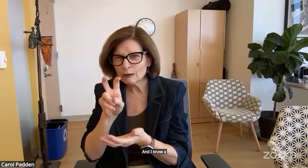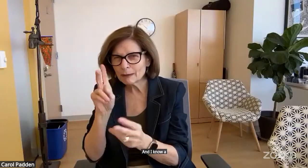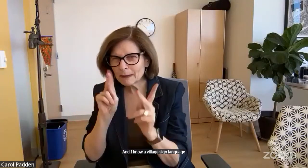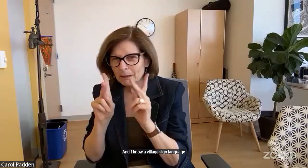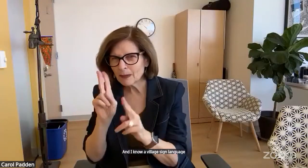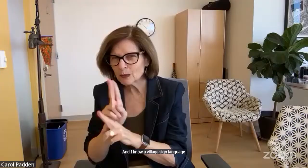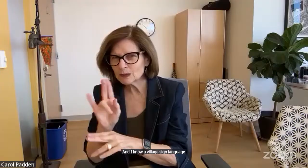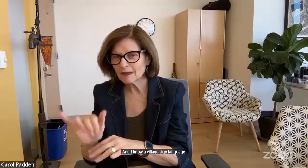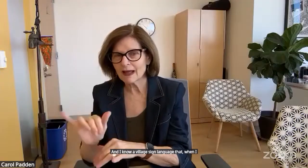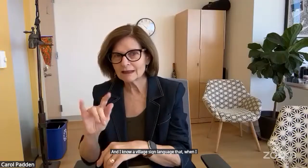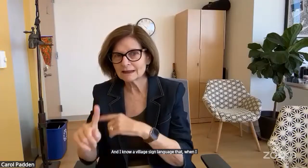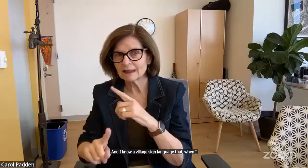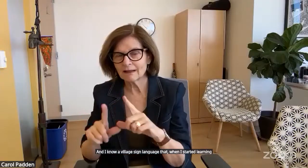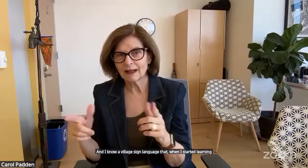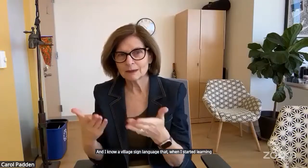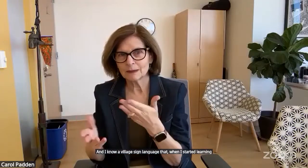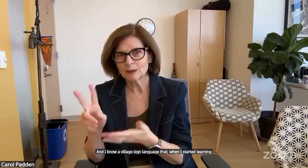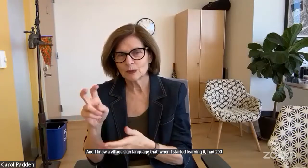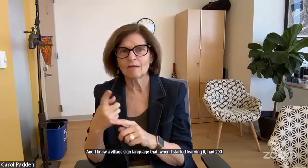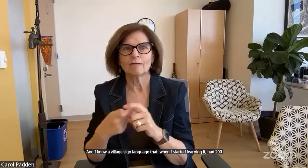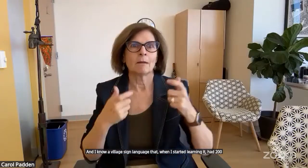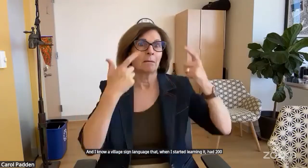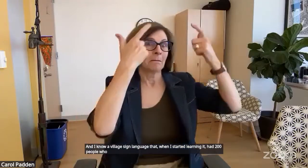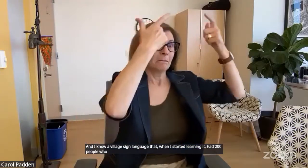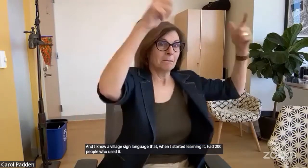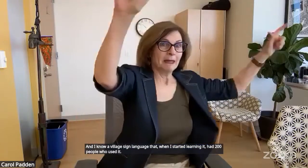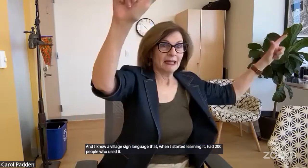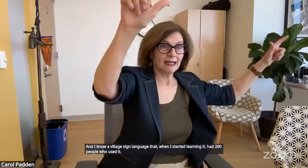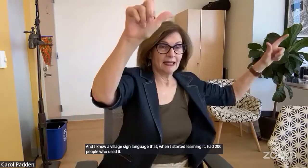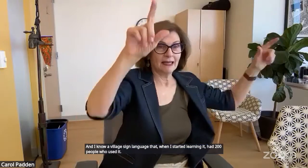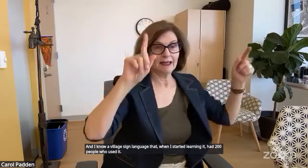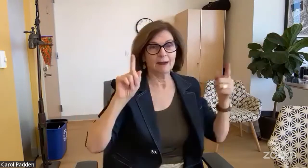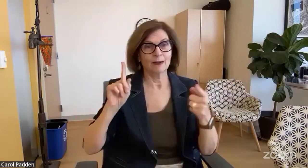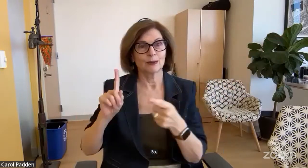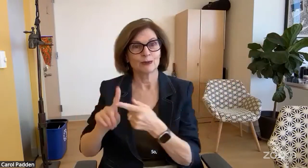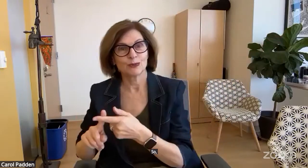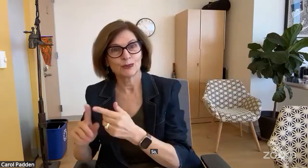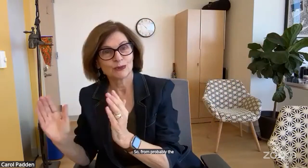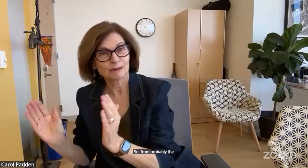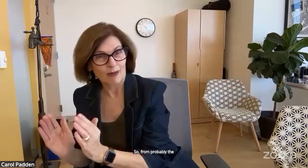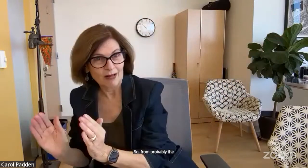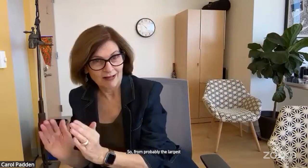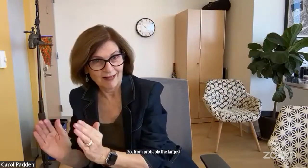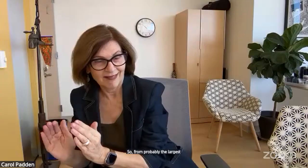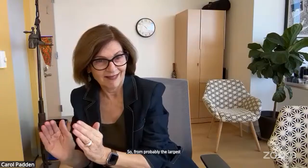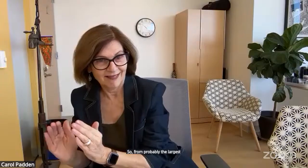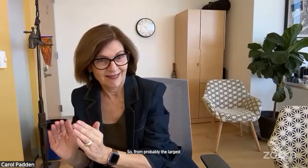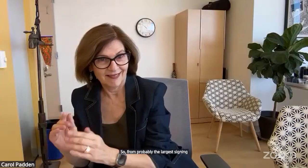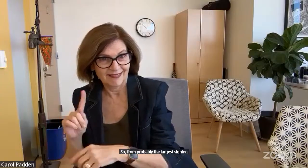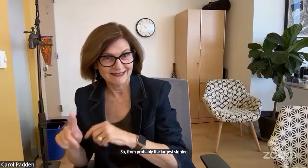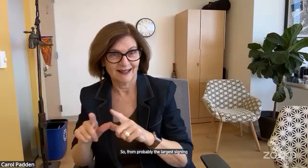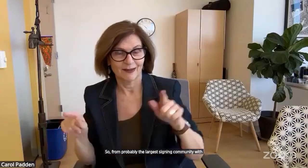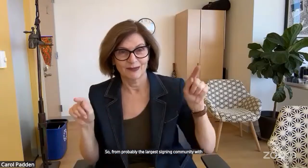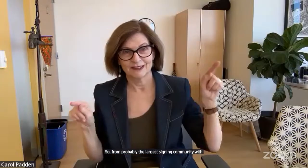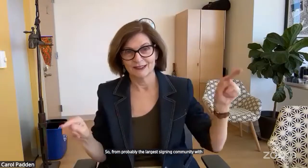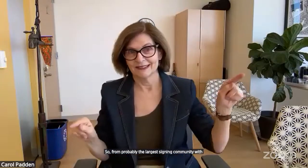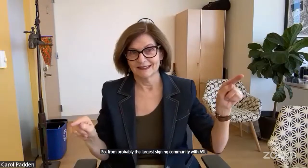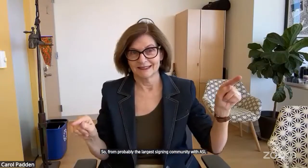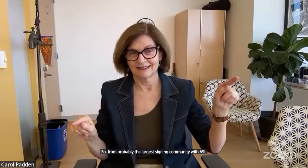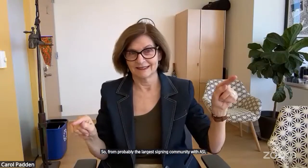when I started learning it had 200 people who used it. So from probably the largest signing community with ASL to one of the